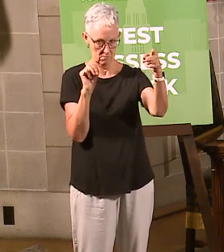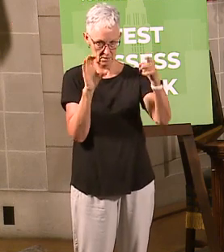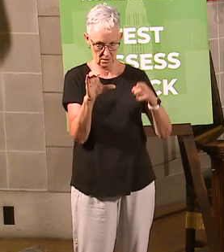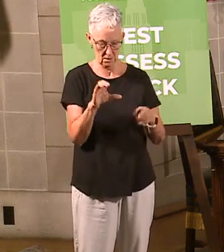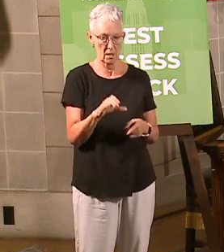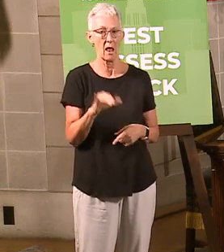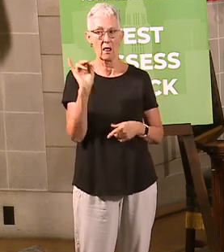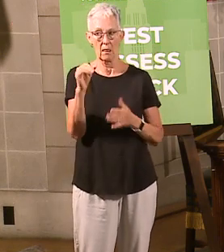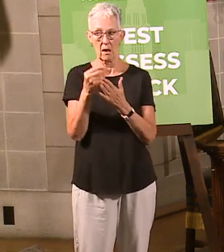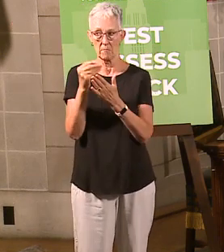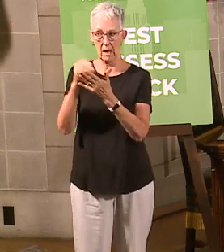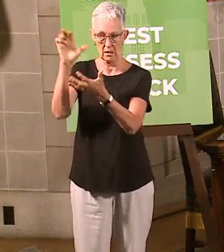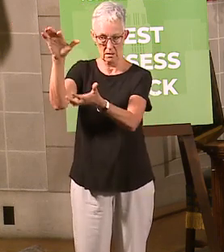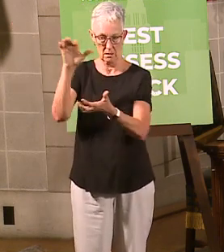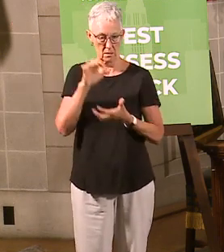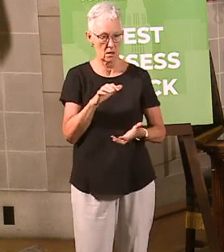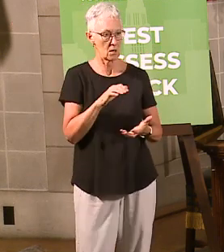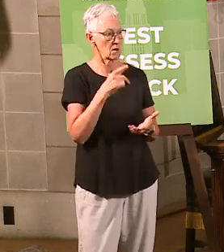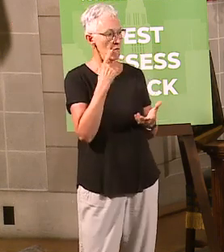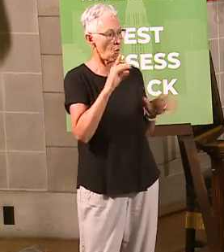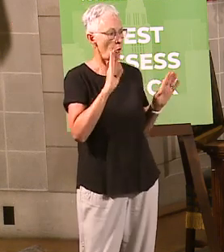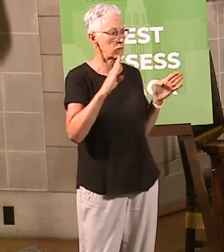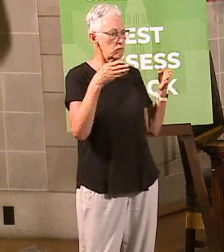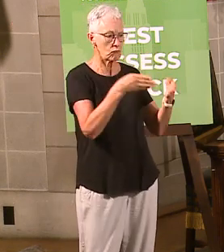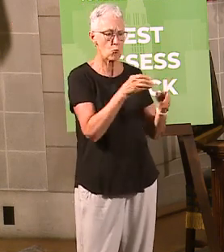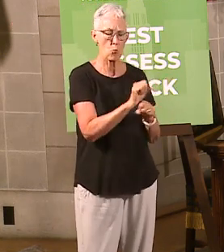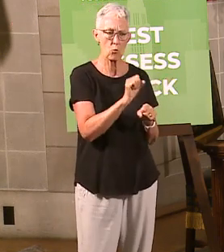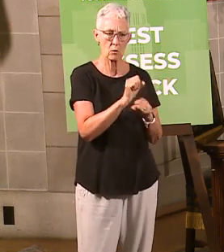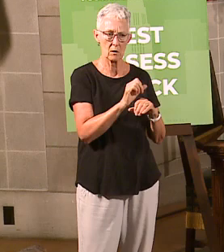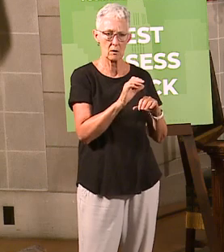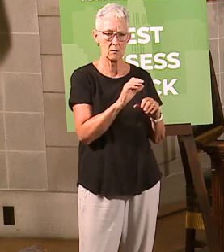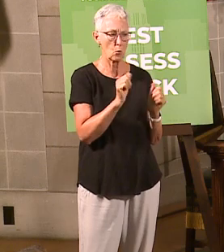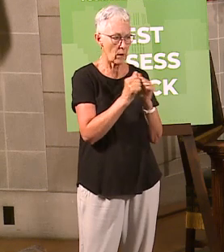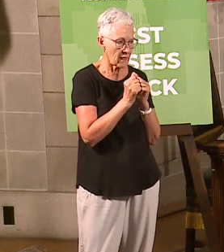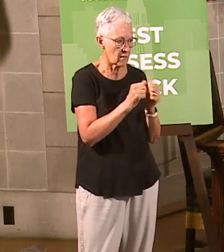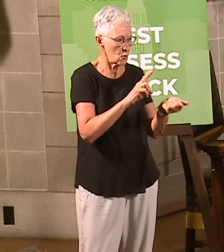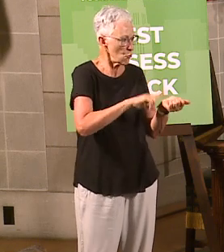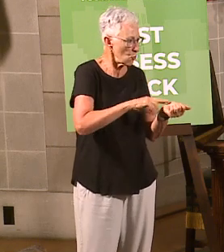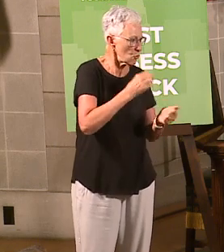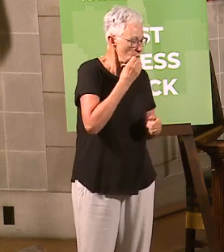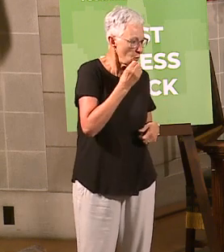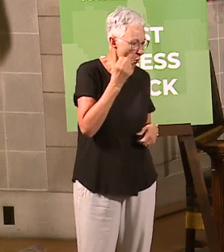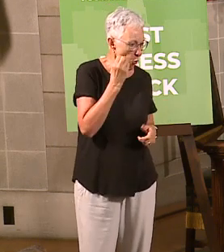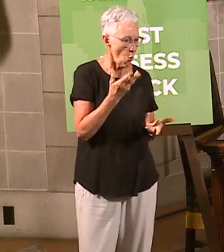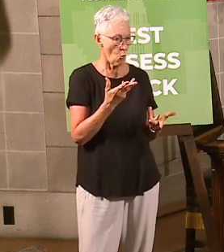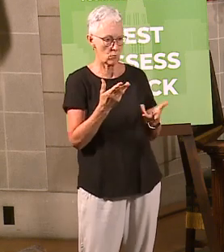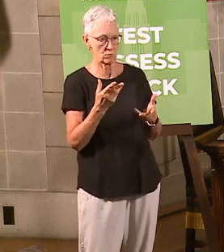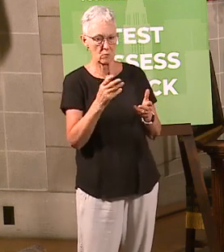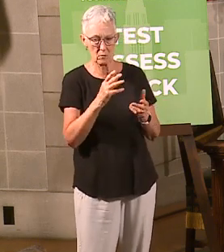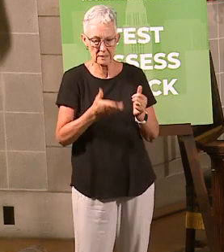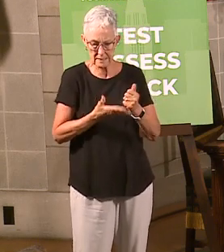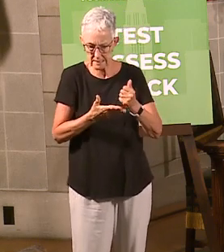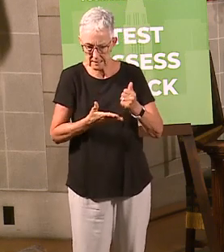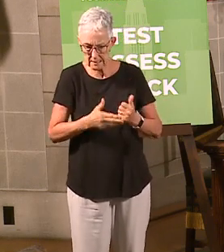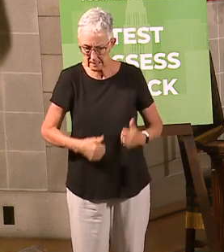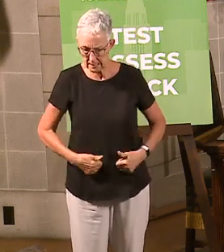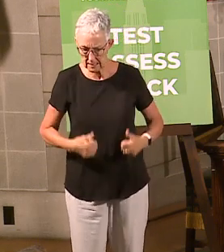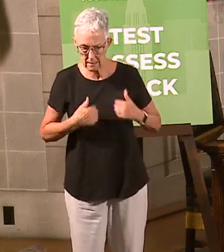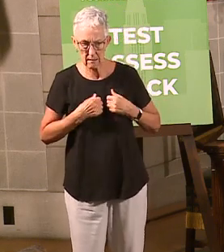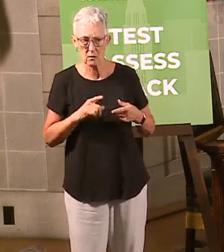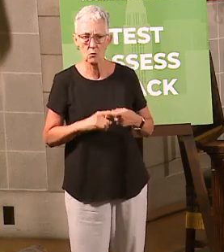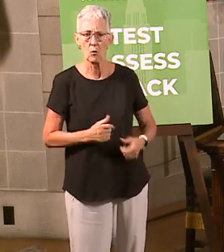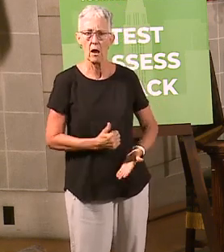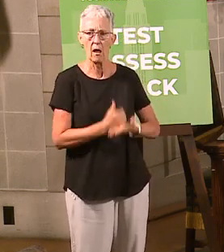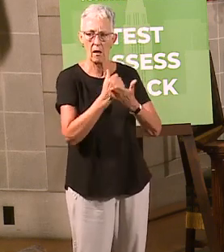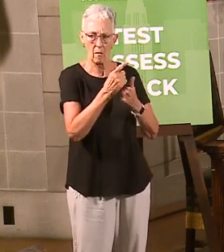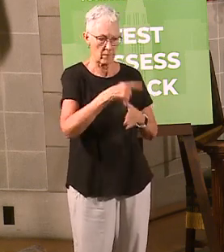to help work with our long-term care facilities over the course of the last 4 years to be able to help them with infection control. I believe that's one of the reasons